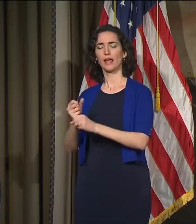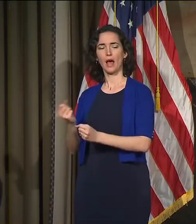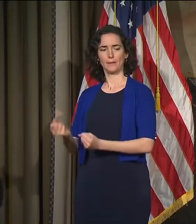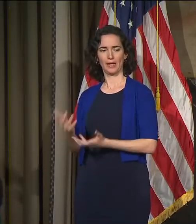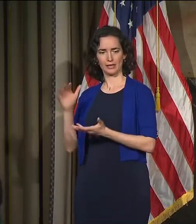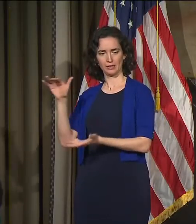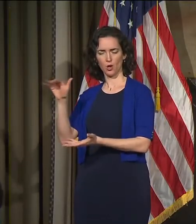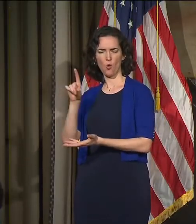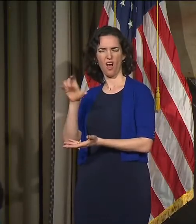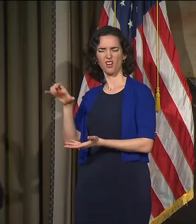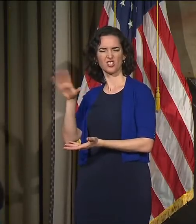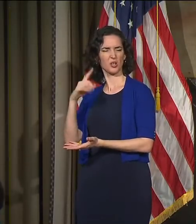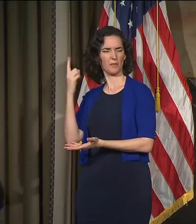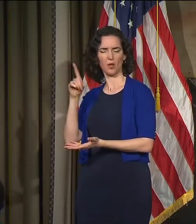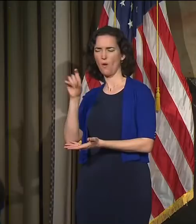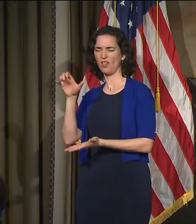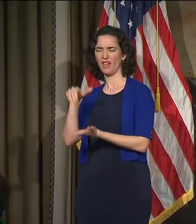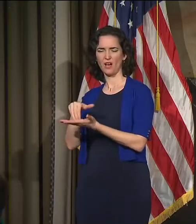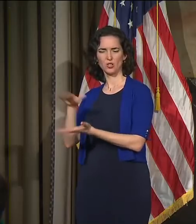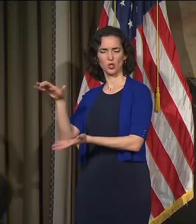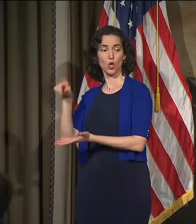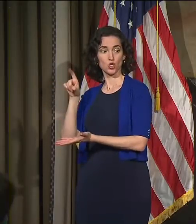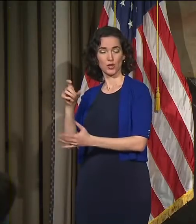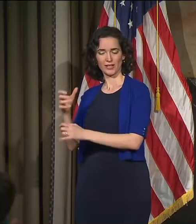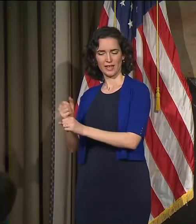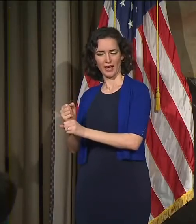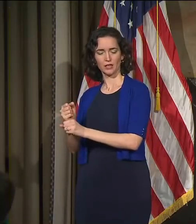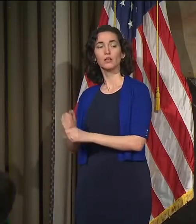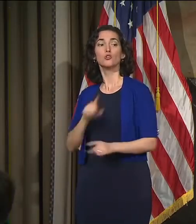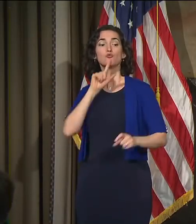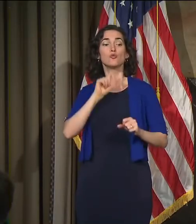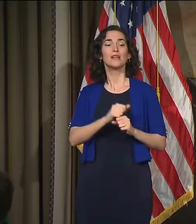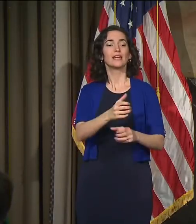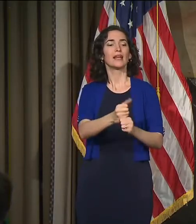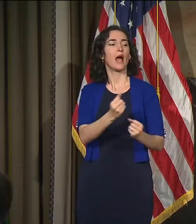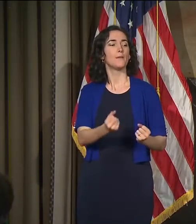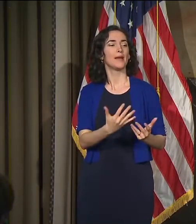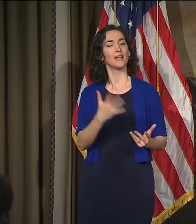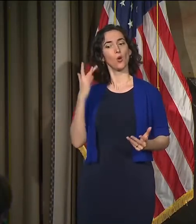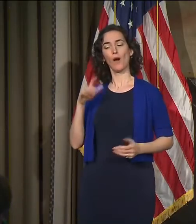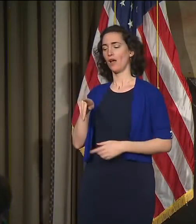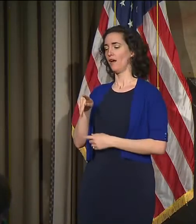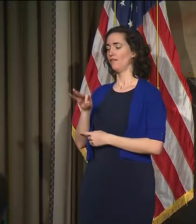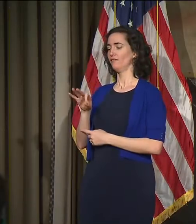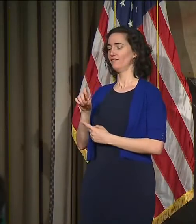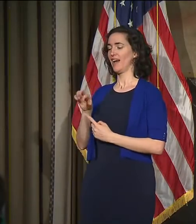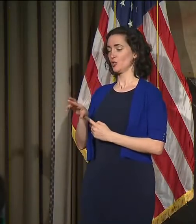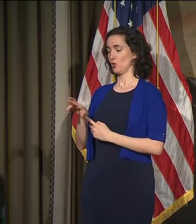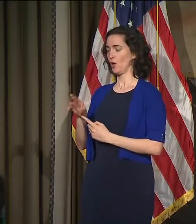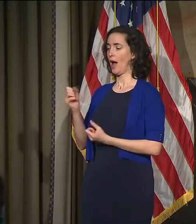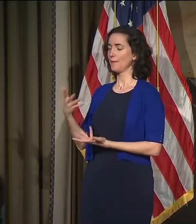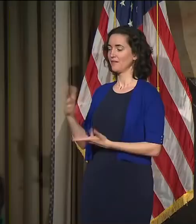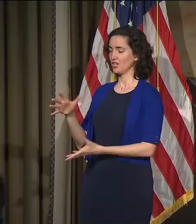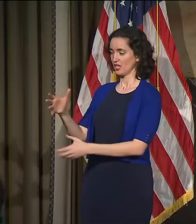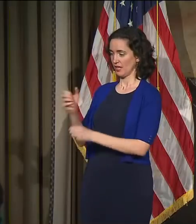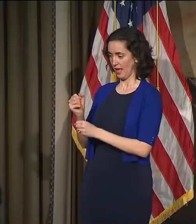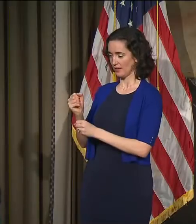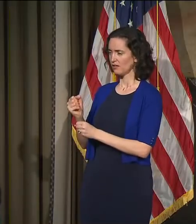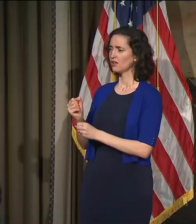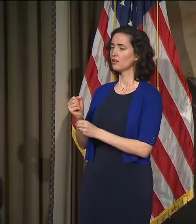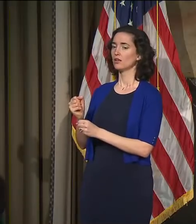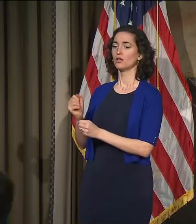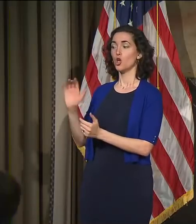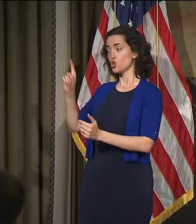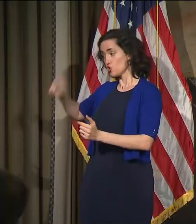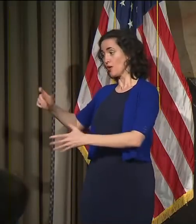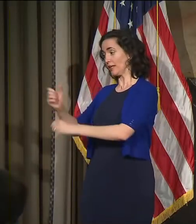we've actually received of that? Mainly, I'm asking like this Pfizer second batch, how many we've gotten. And also, you said we'll know